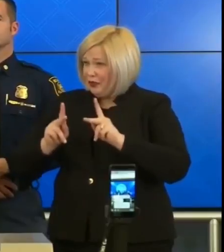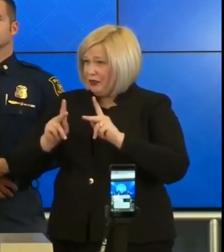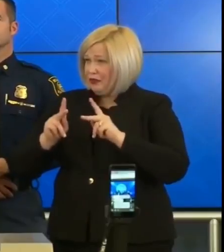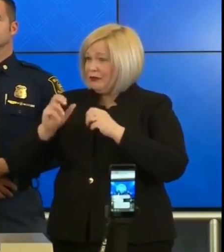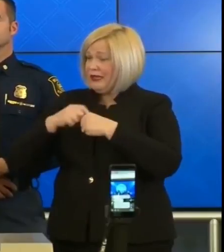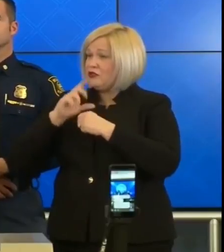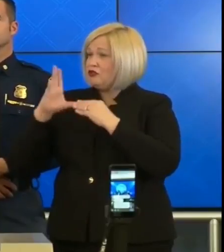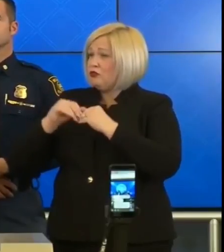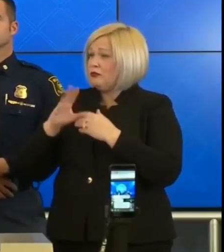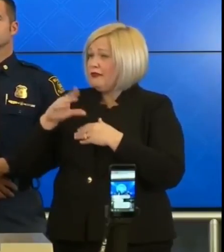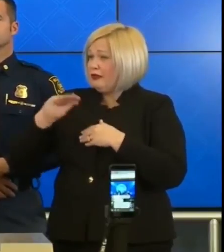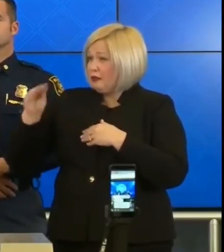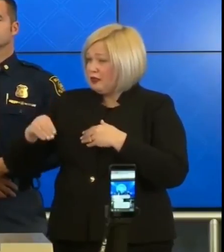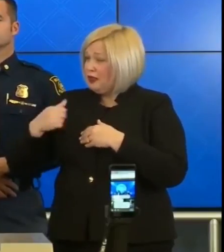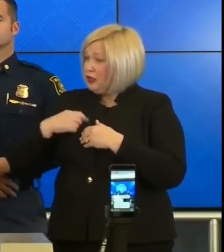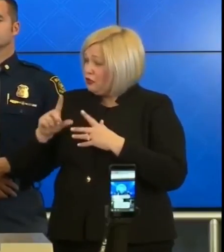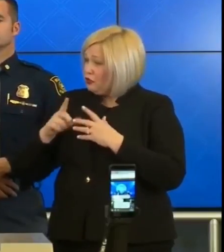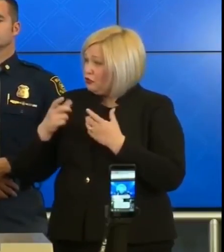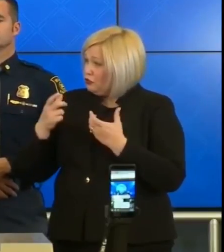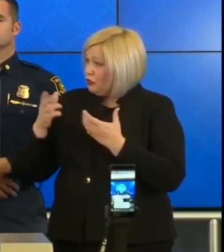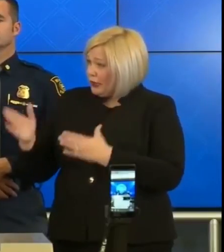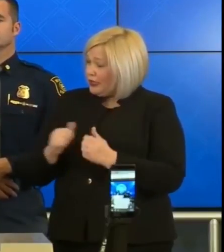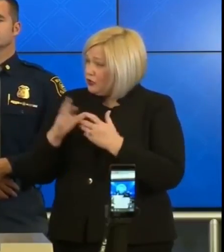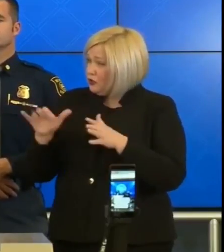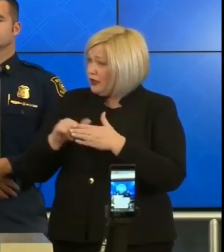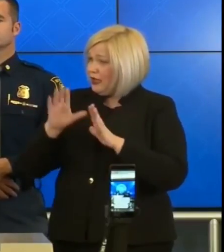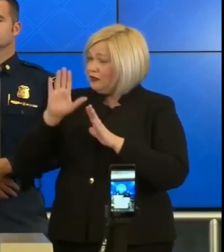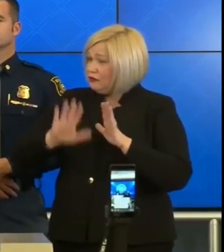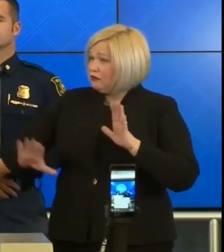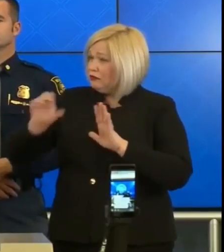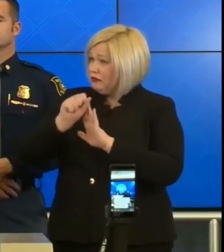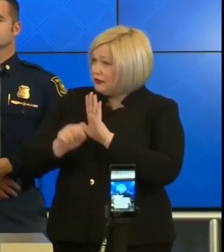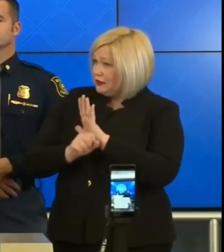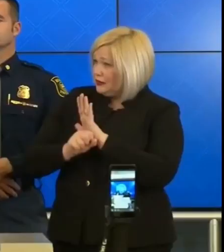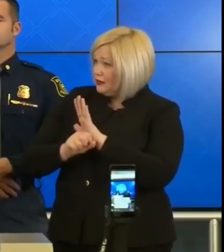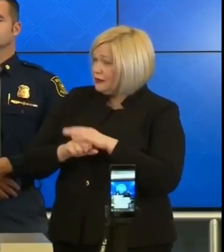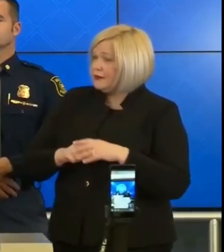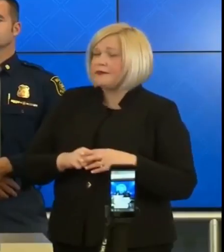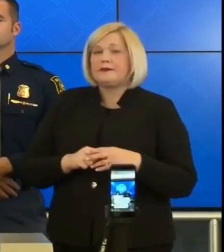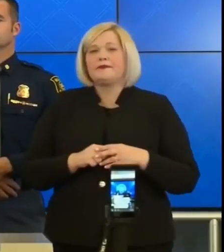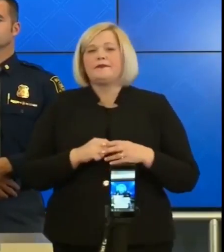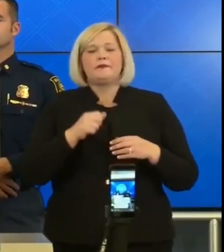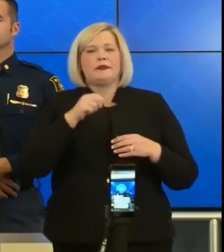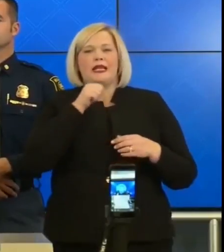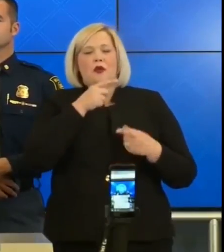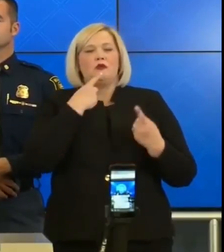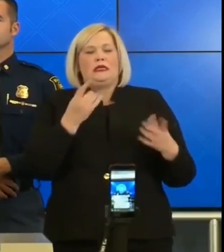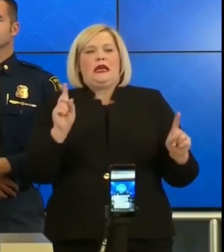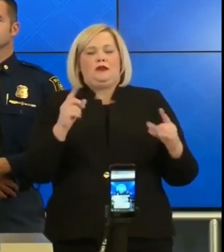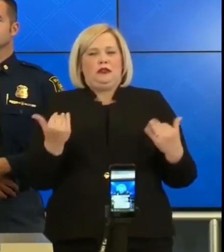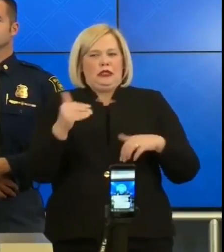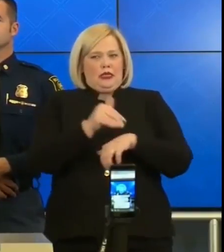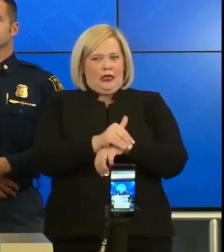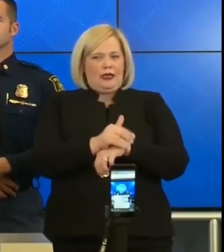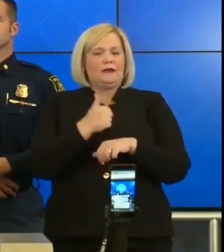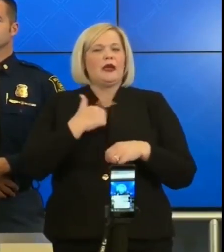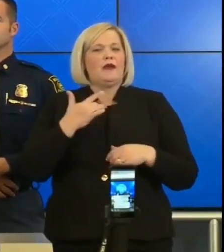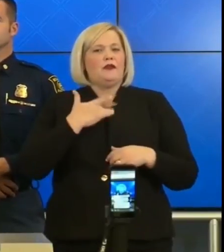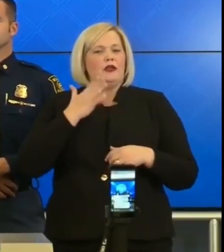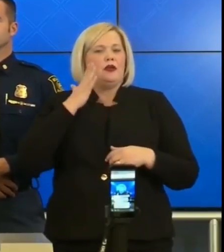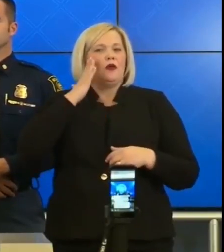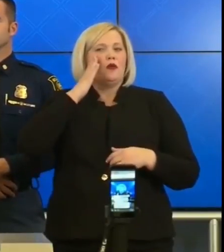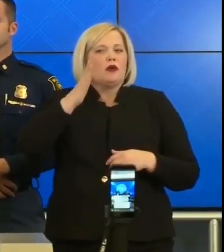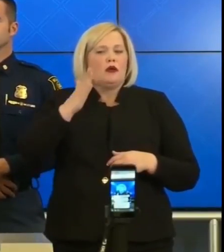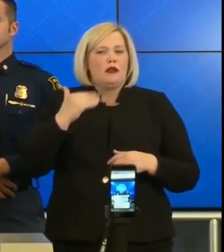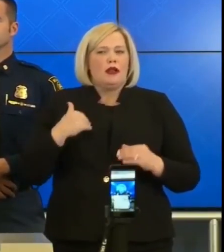to implement statewide? I think, tonight I'm not making an announcement on that front, but I would anticipate that there will be